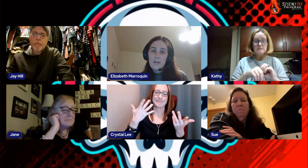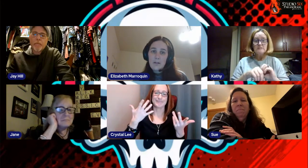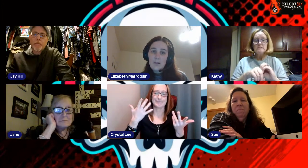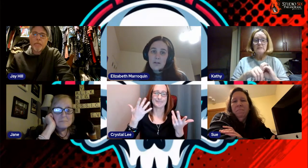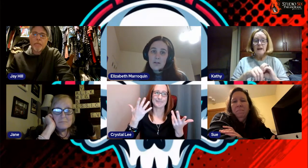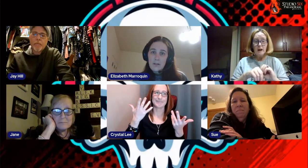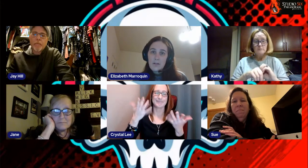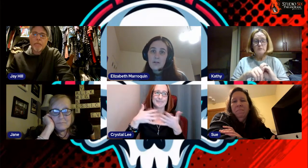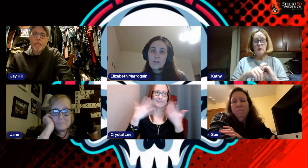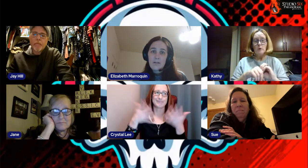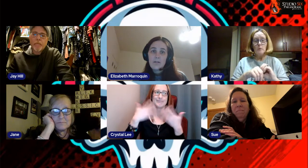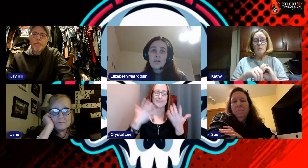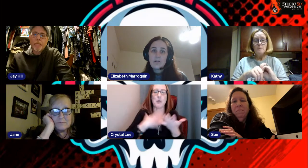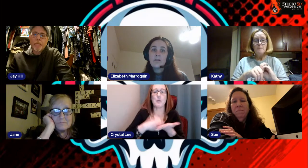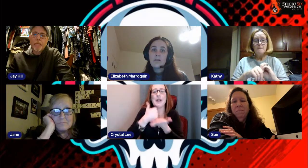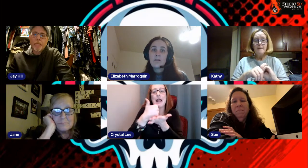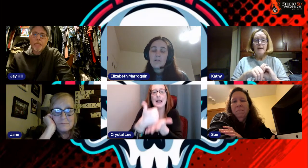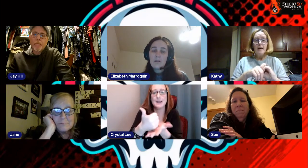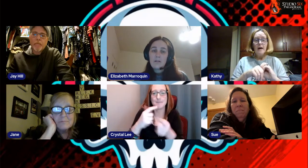first time. So